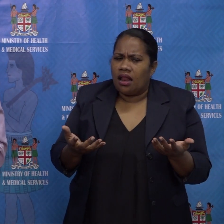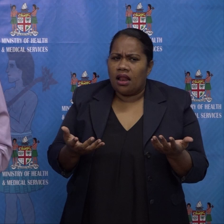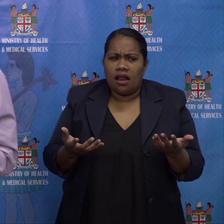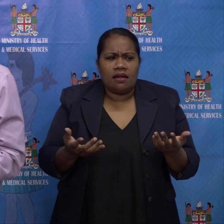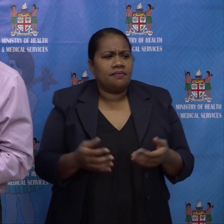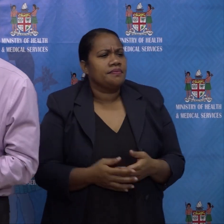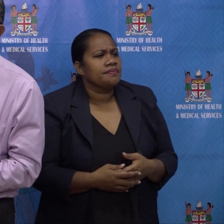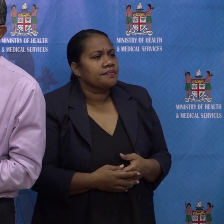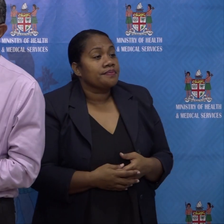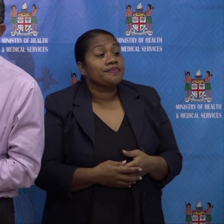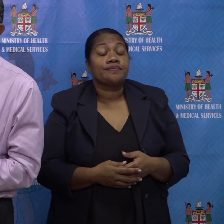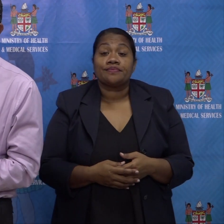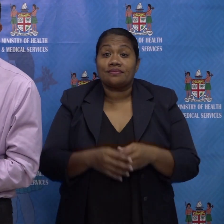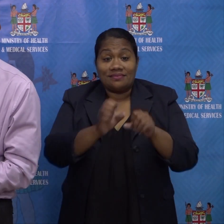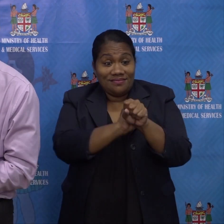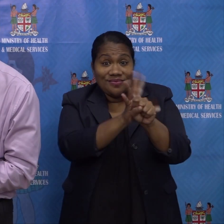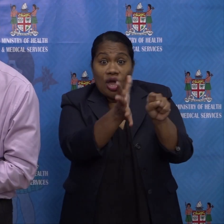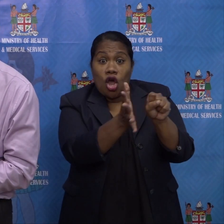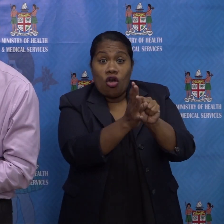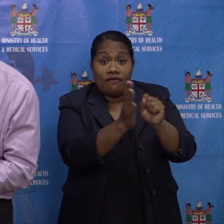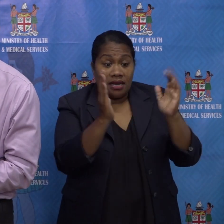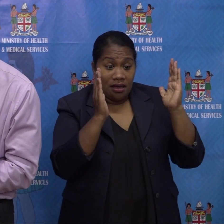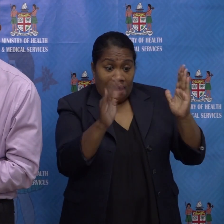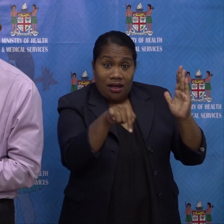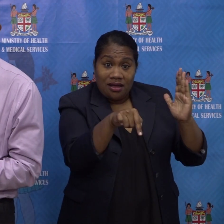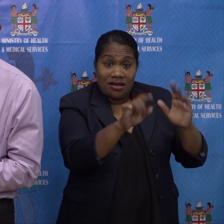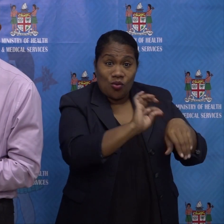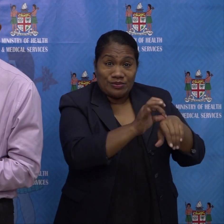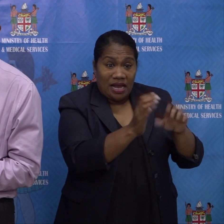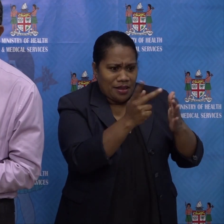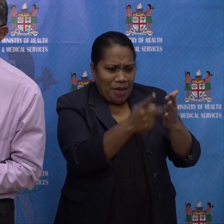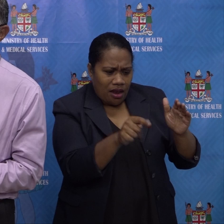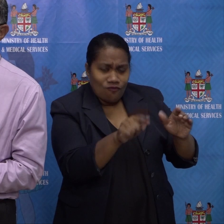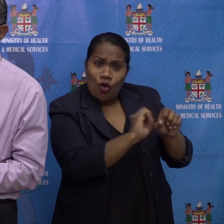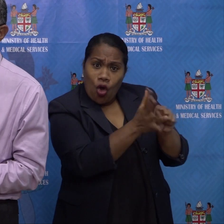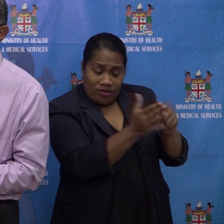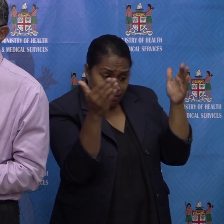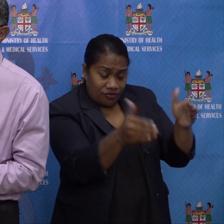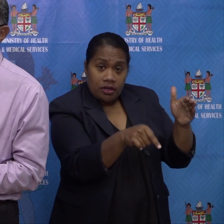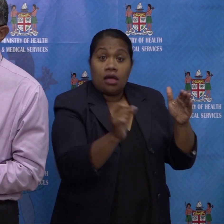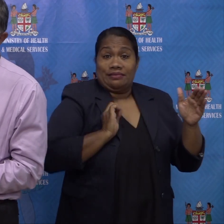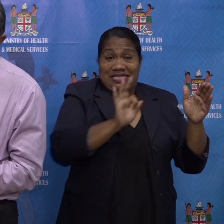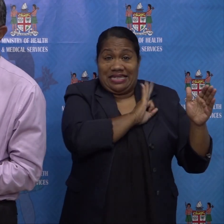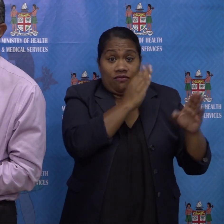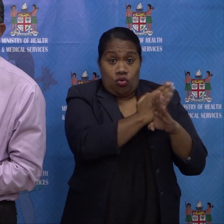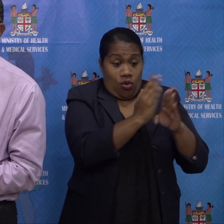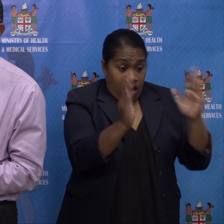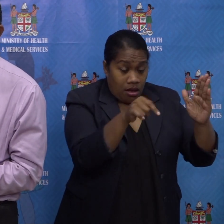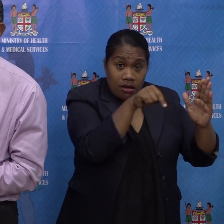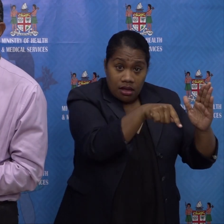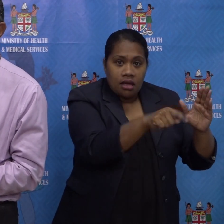So the COVID ward still remains active. The staff that will work in the COVID ward, they